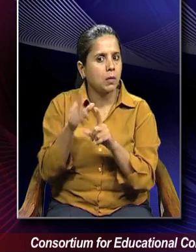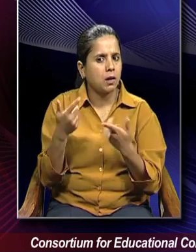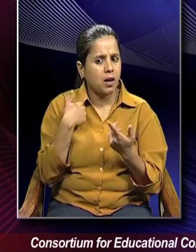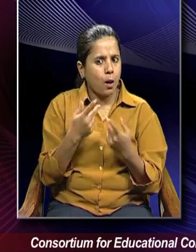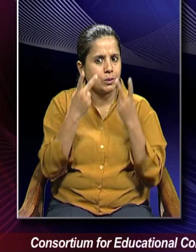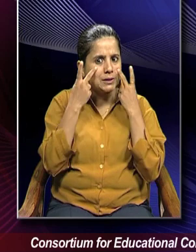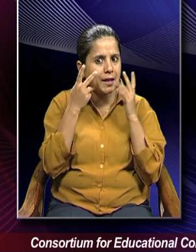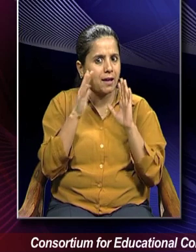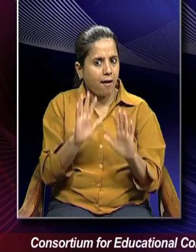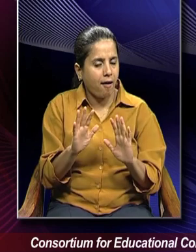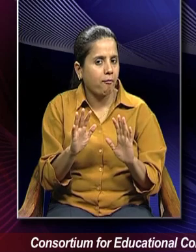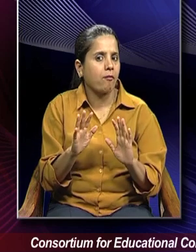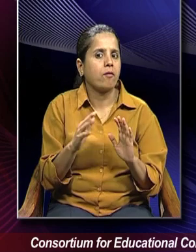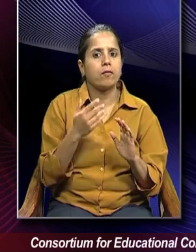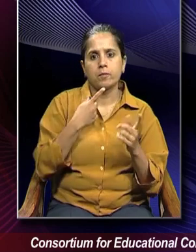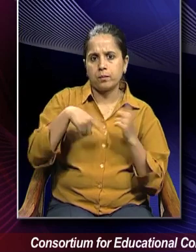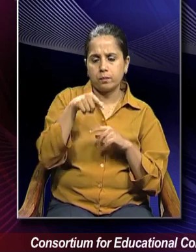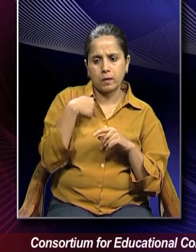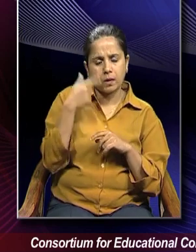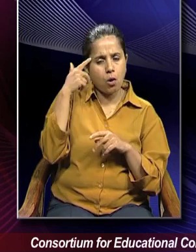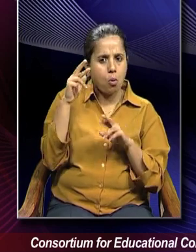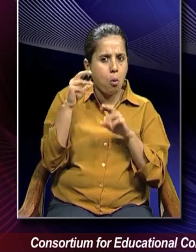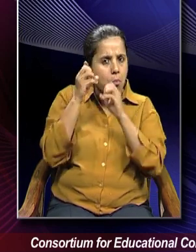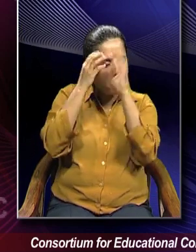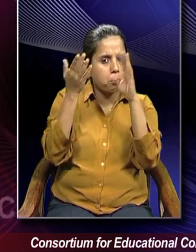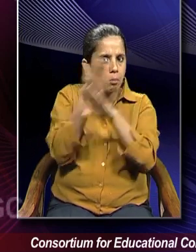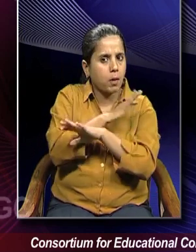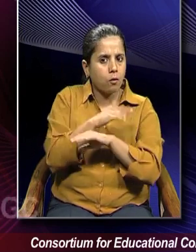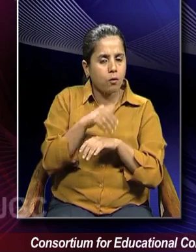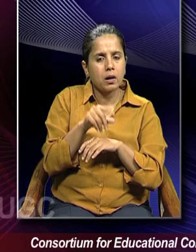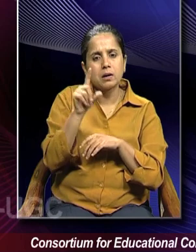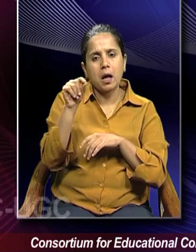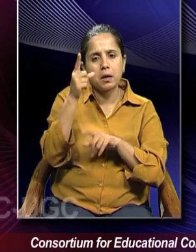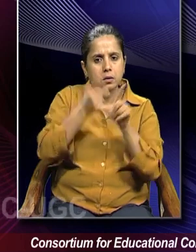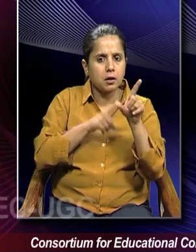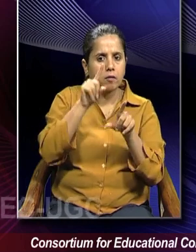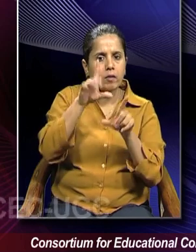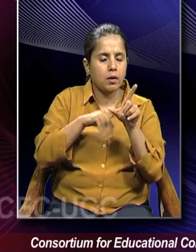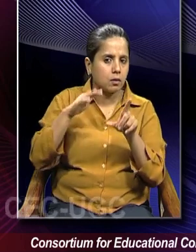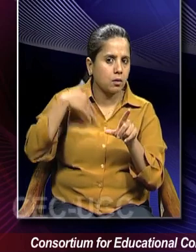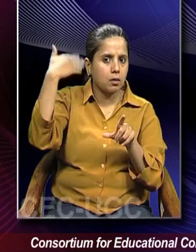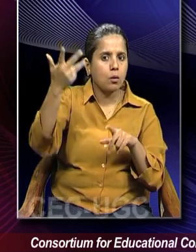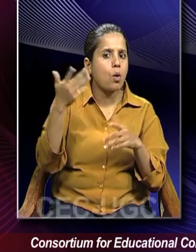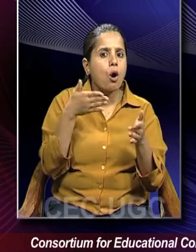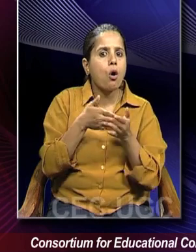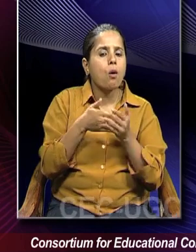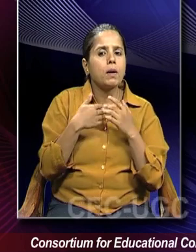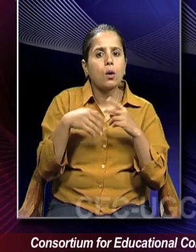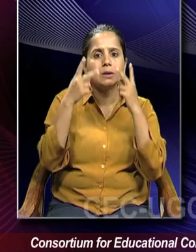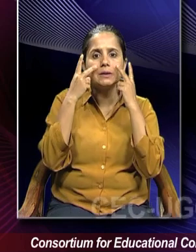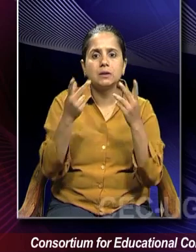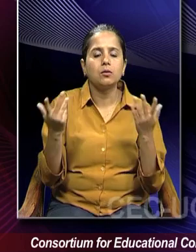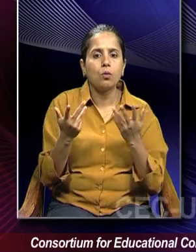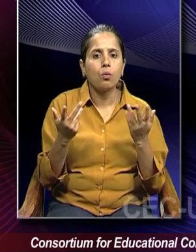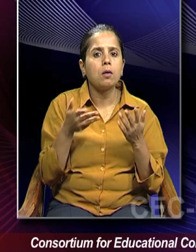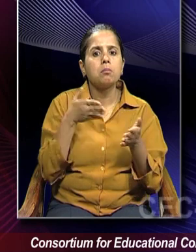we are actually making an anticipation that after 10-15 years what kind of obstacles we will be witnessing, what